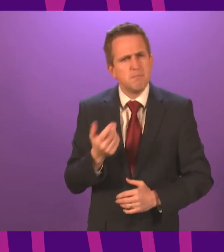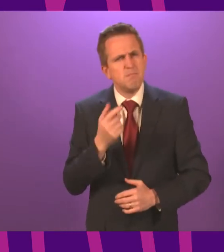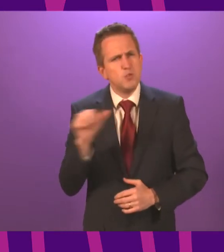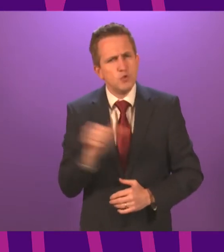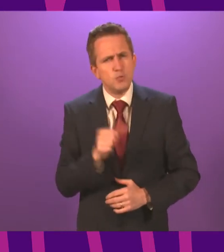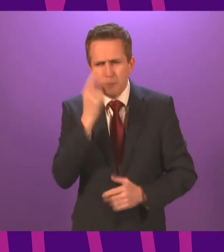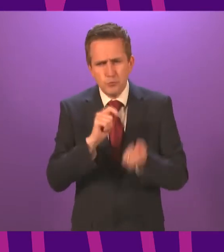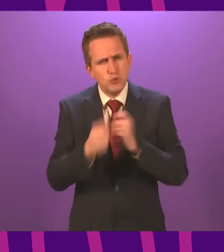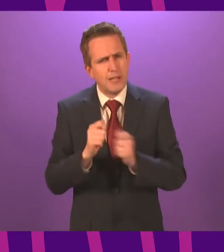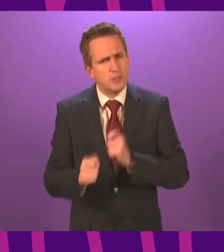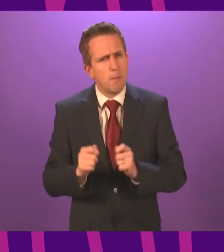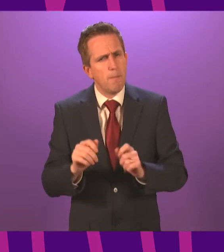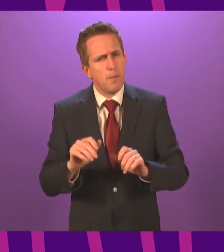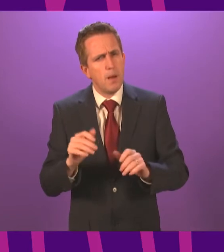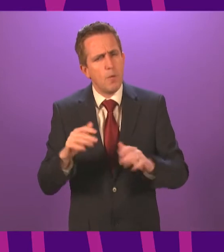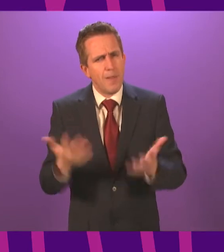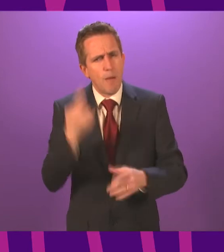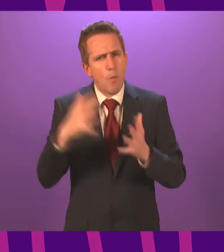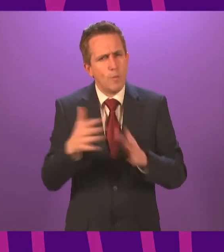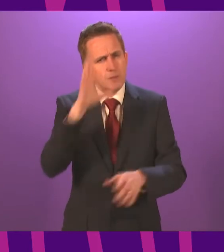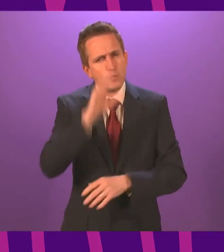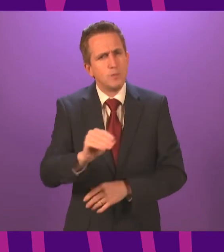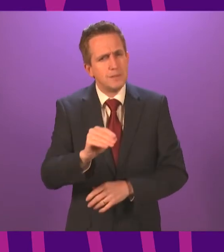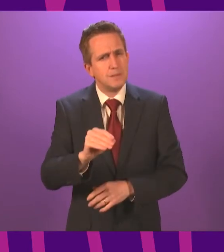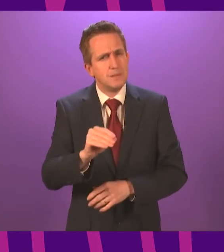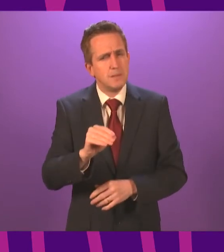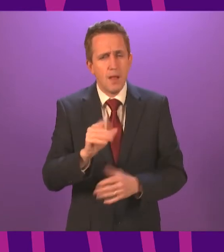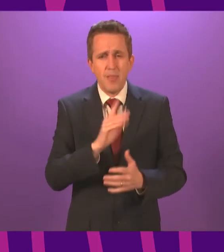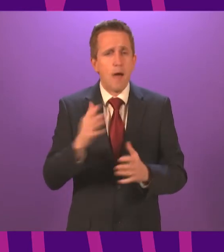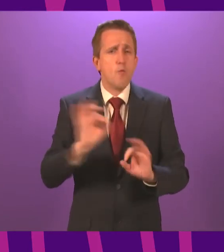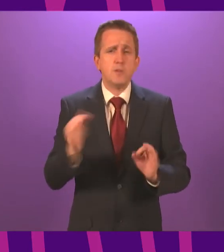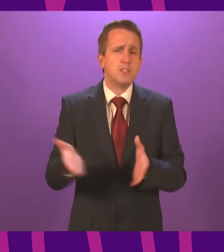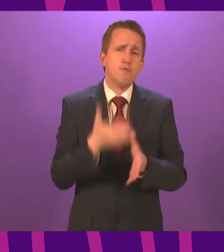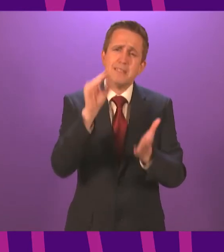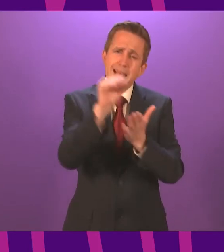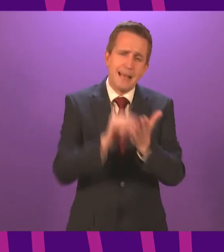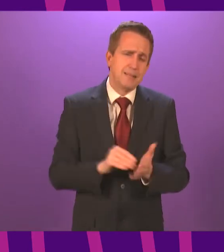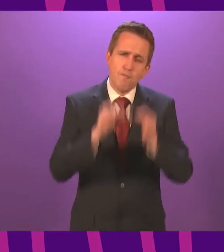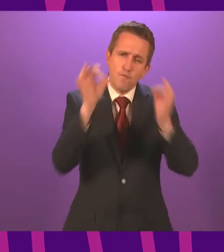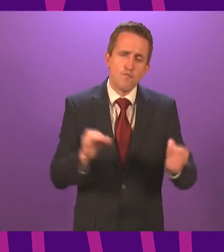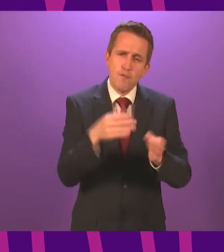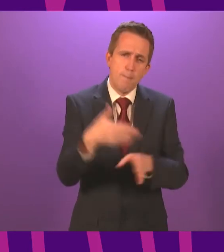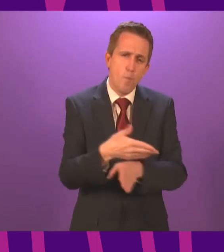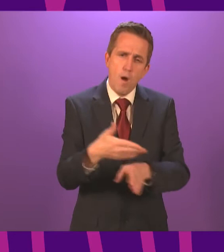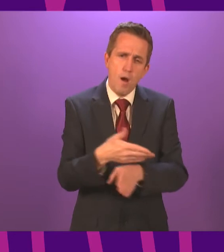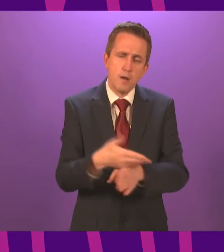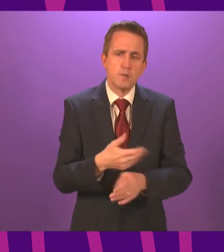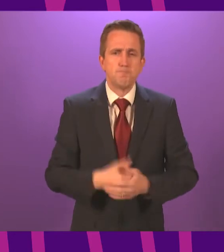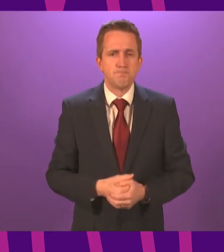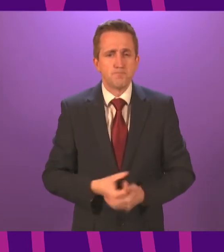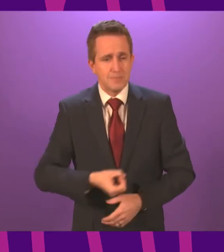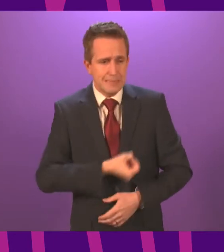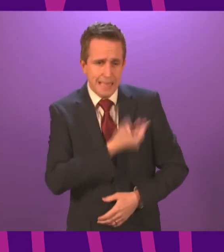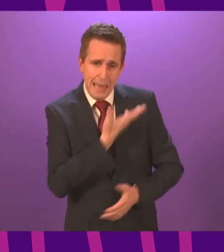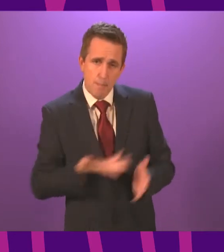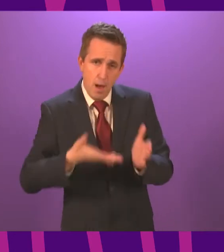week's notice. That wasn't in the framework that Parliament approved, and I think it would be wrong to bolt it on now. As for the Labour amendment,